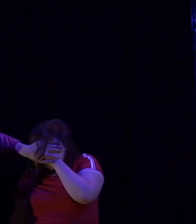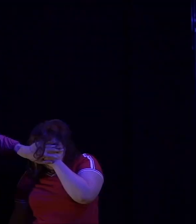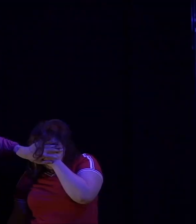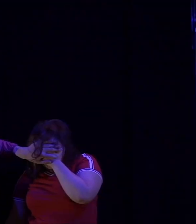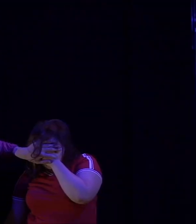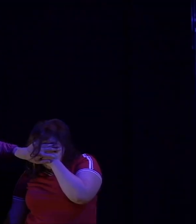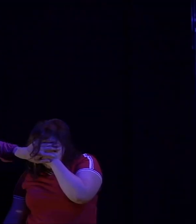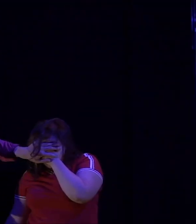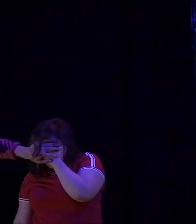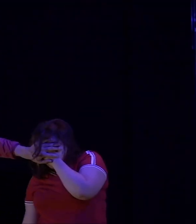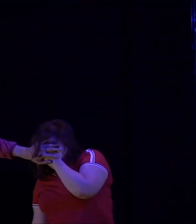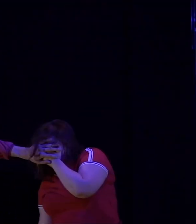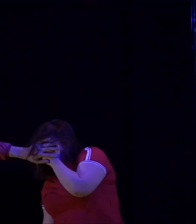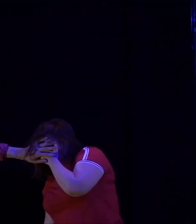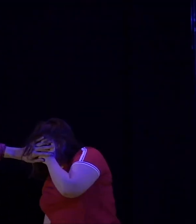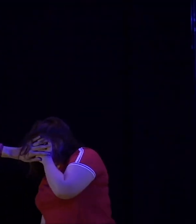i